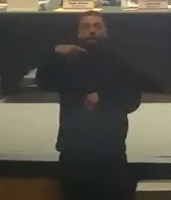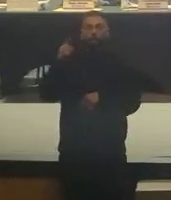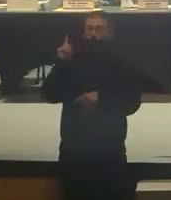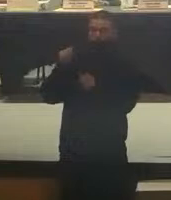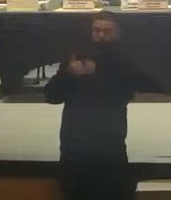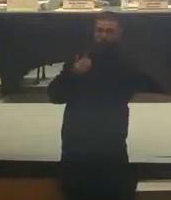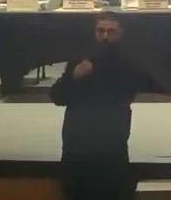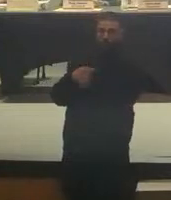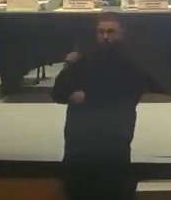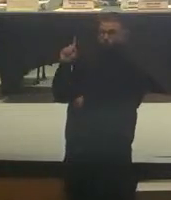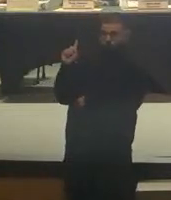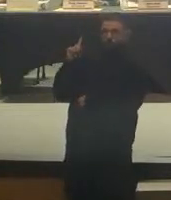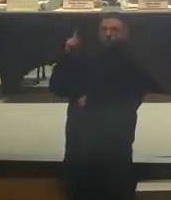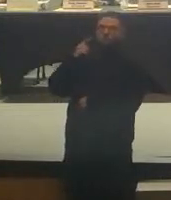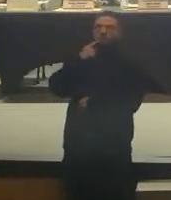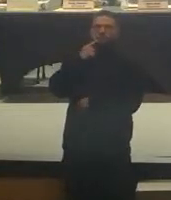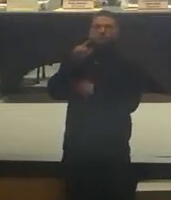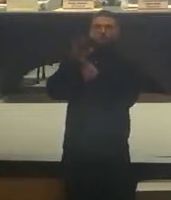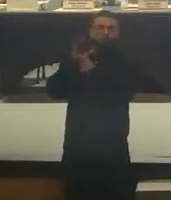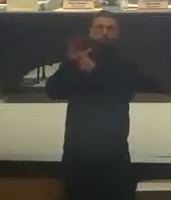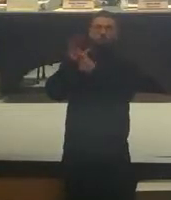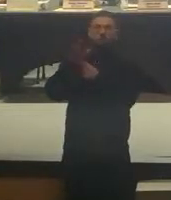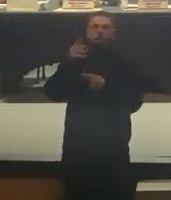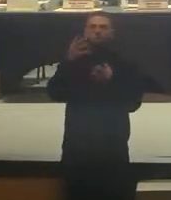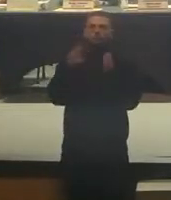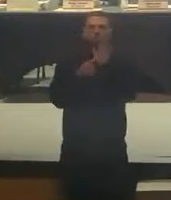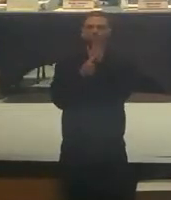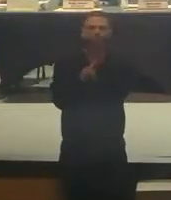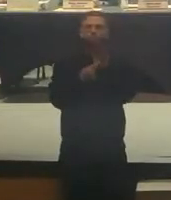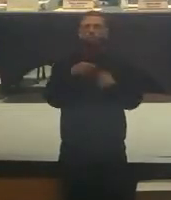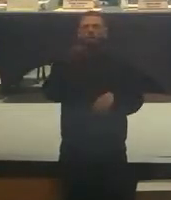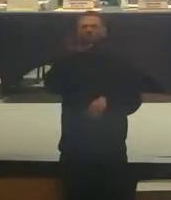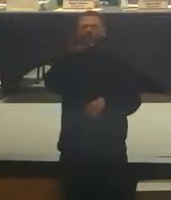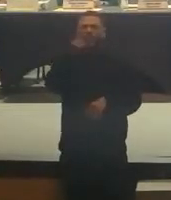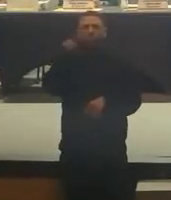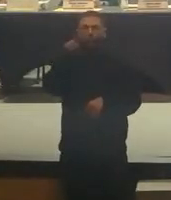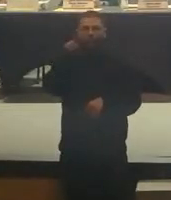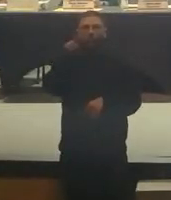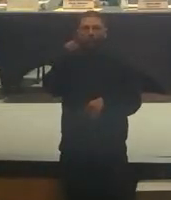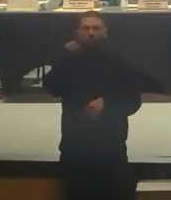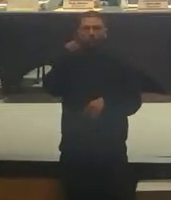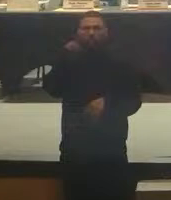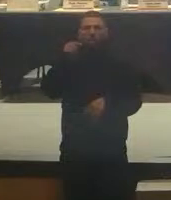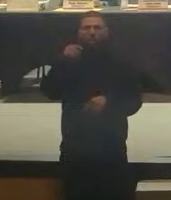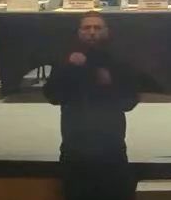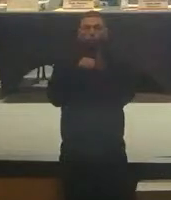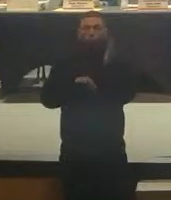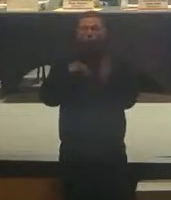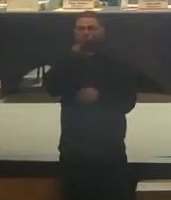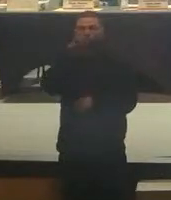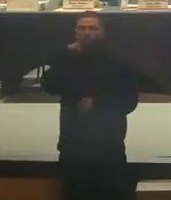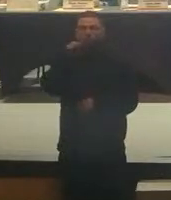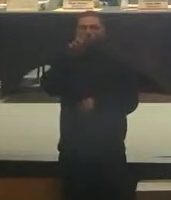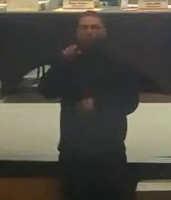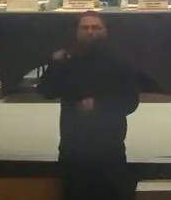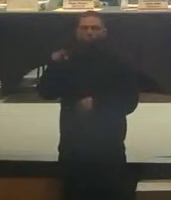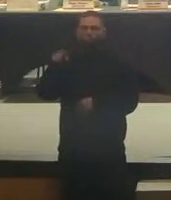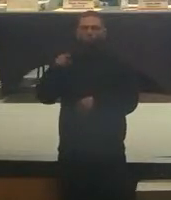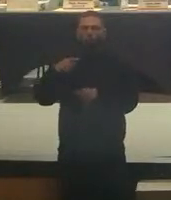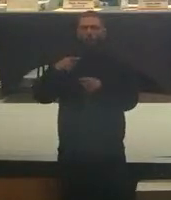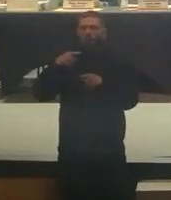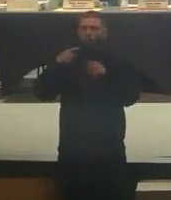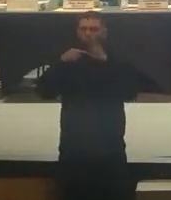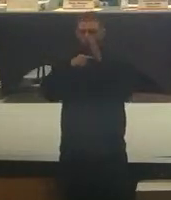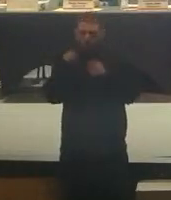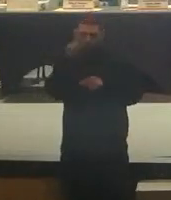proposes rezoning 51 geographic students in the areas south of Pebble Road, west of Bermuda